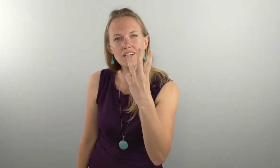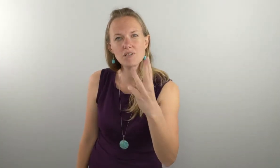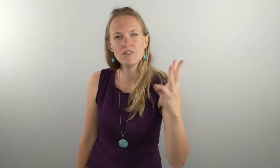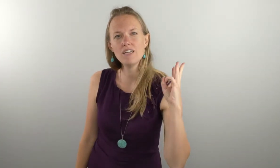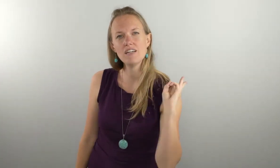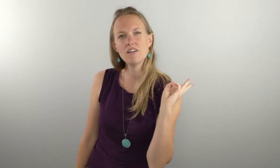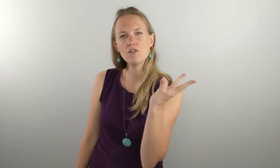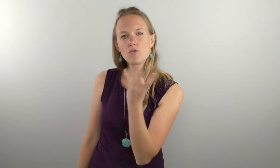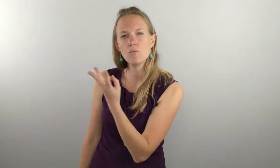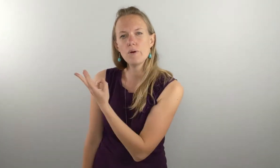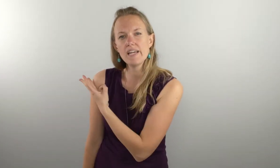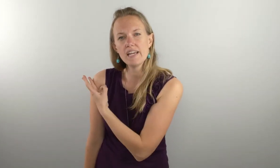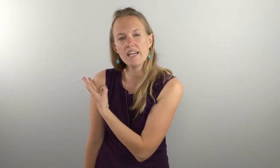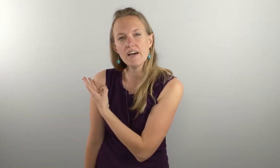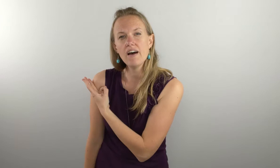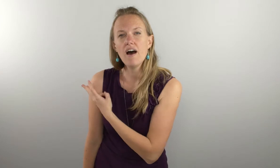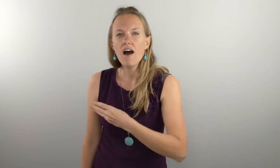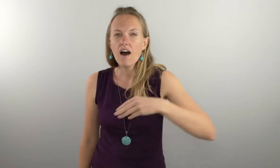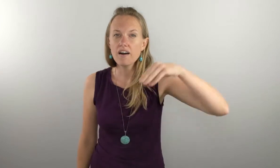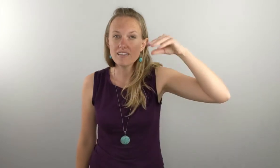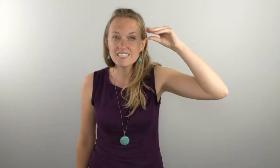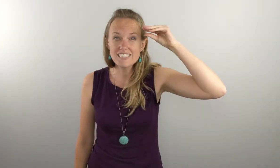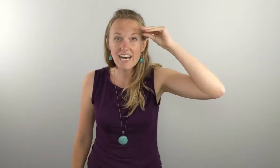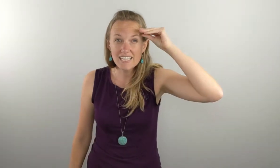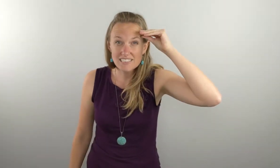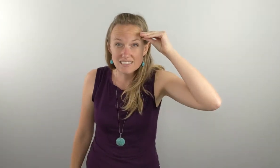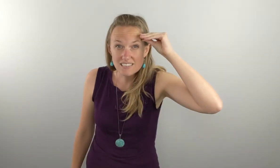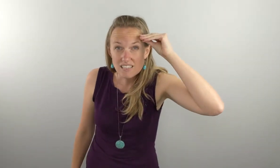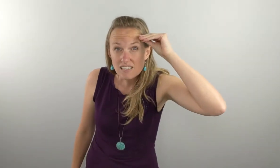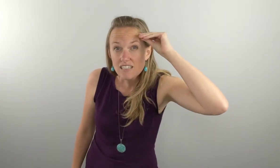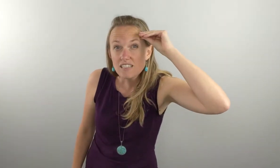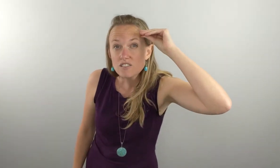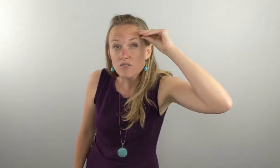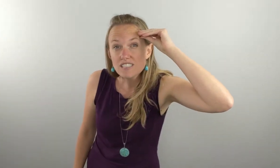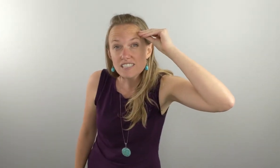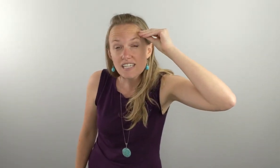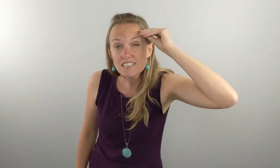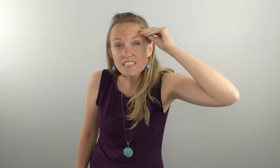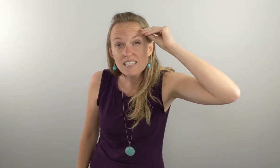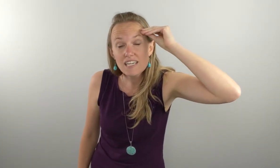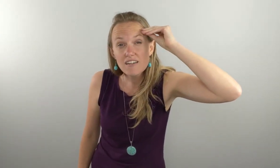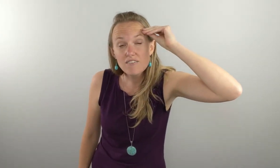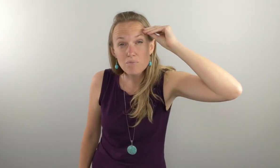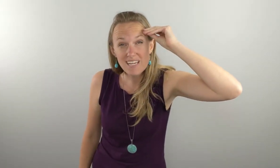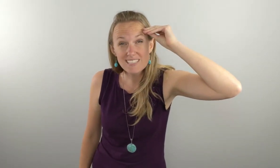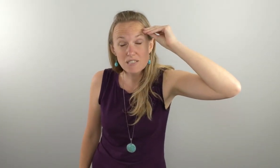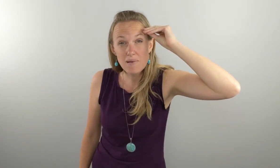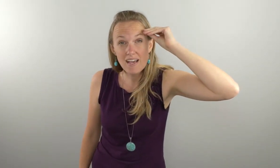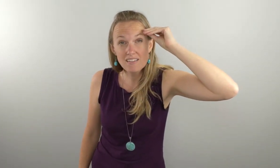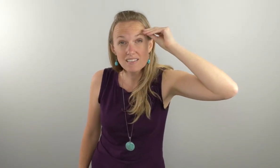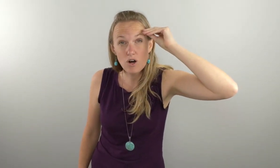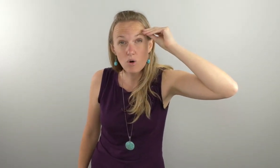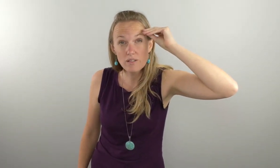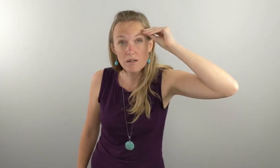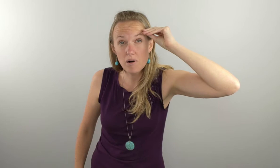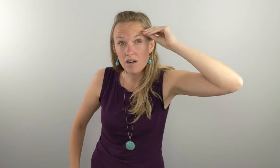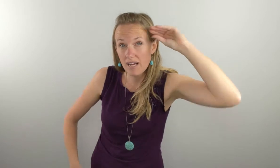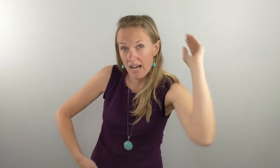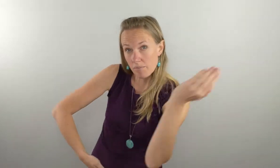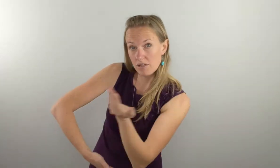W here, we are the sons. So for sons, it's like, because it's a male, holding a ball cap and then